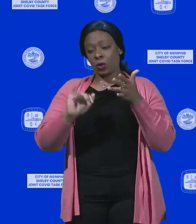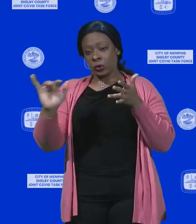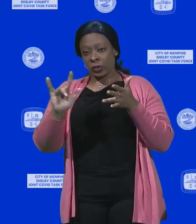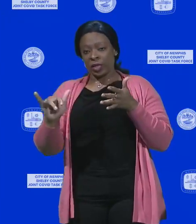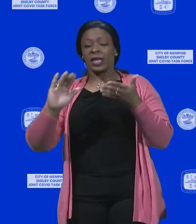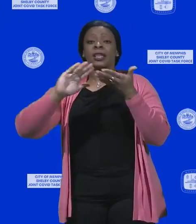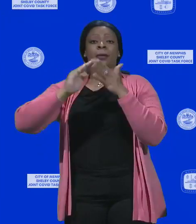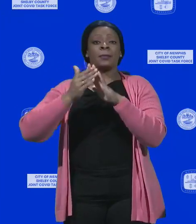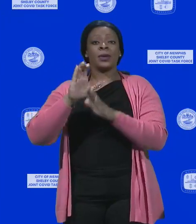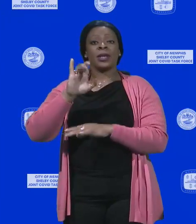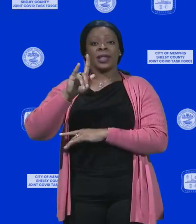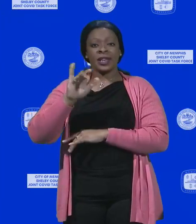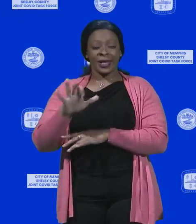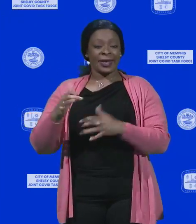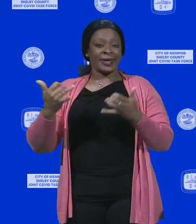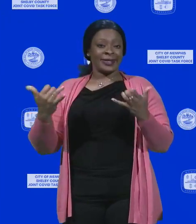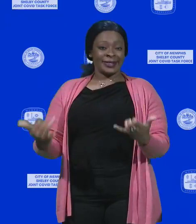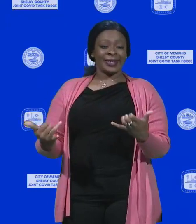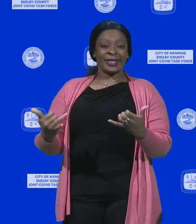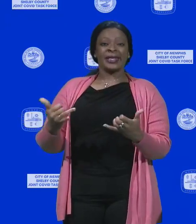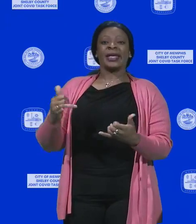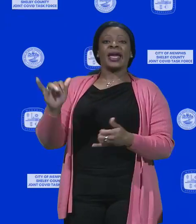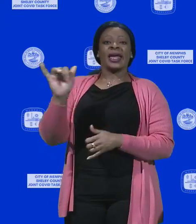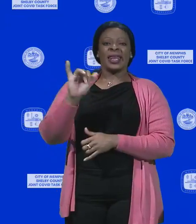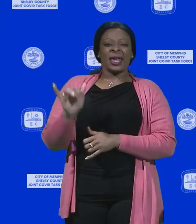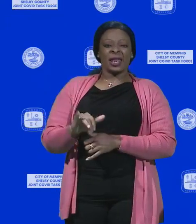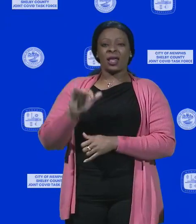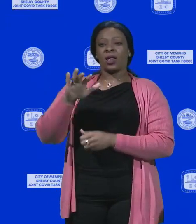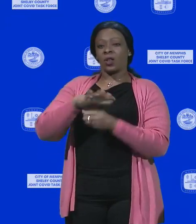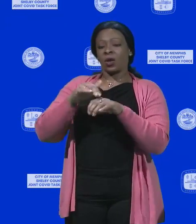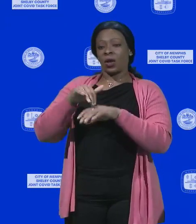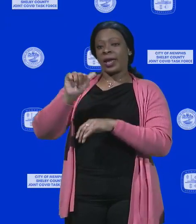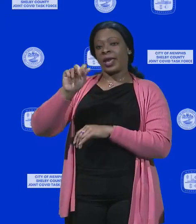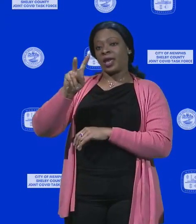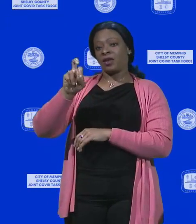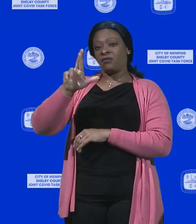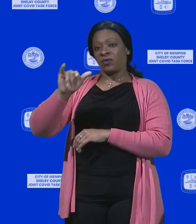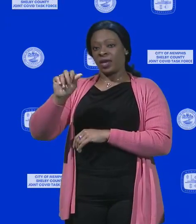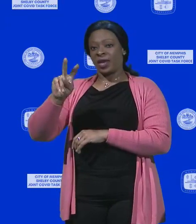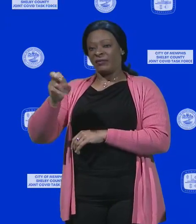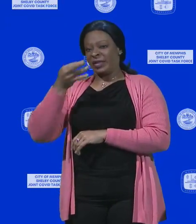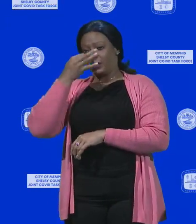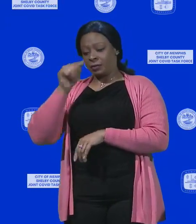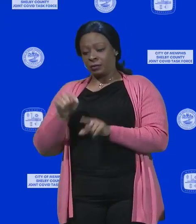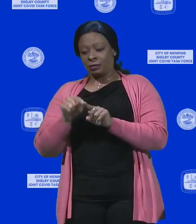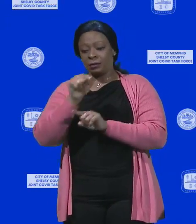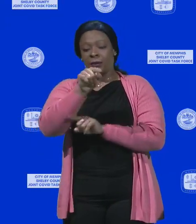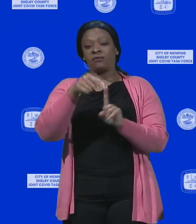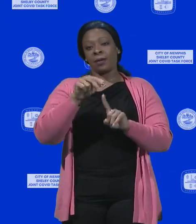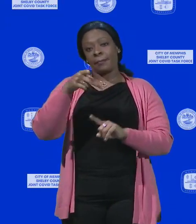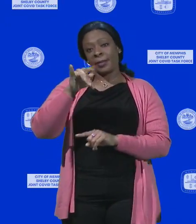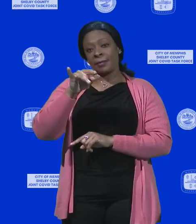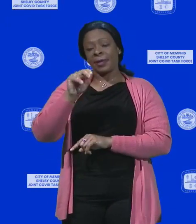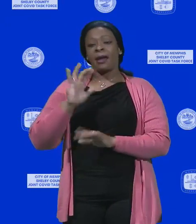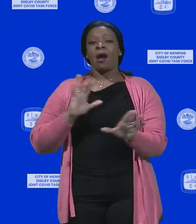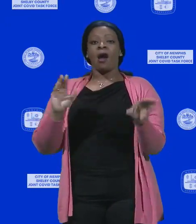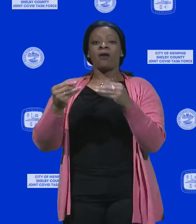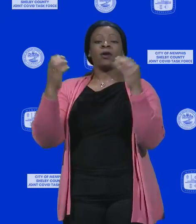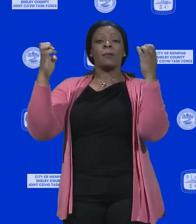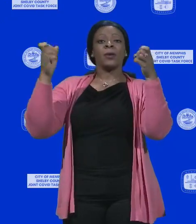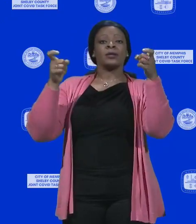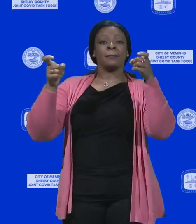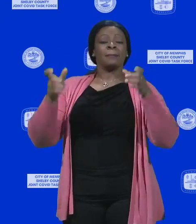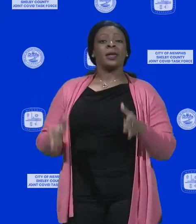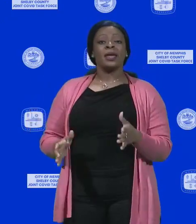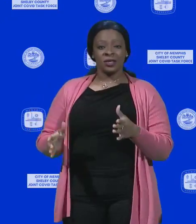community clinic. Today, the likely location is going to be over on Avery Avenue, just up the street from Pipkin at our Office of Emergency